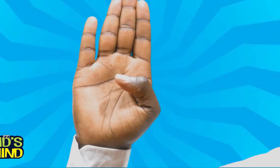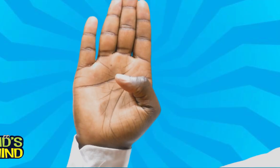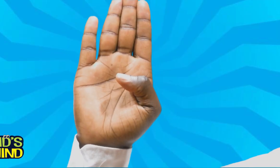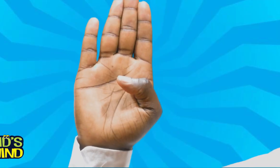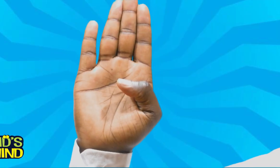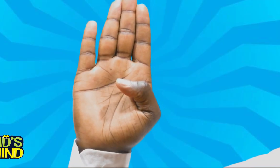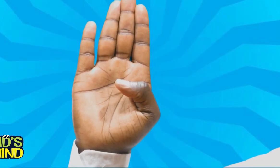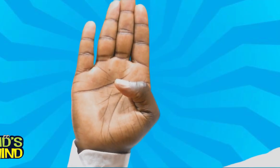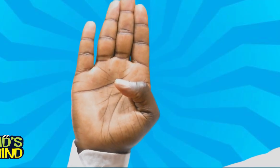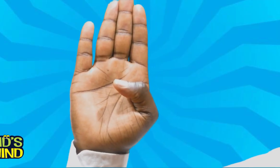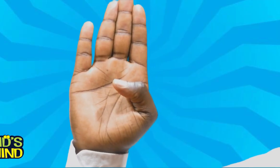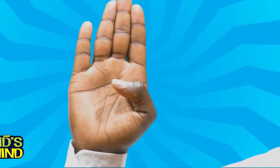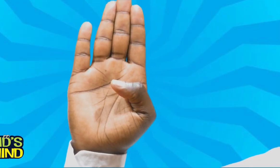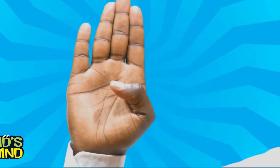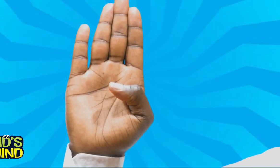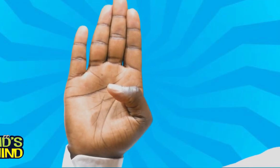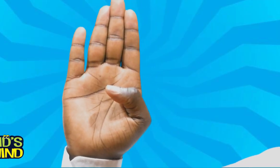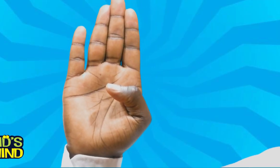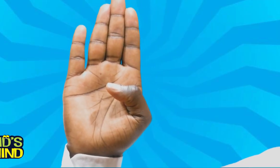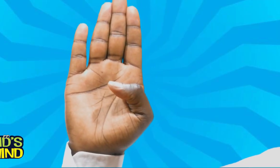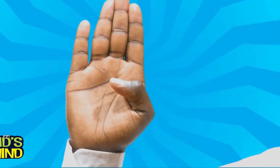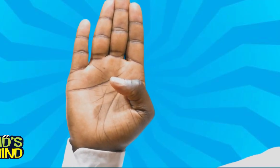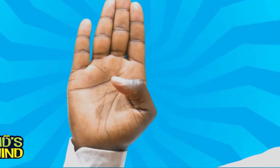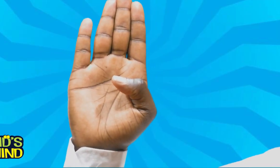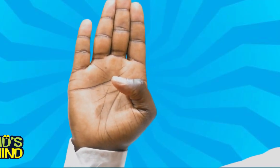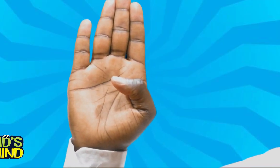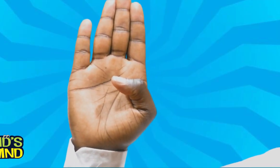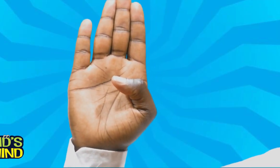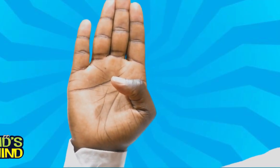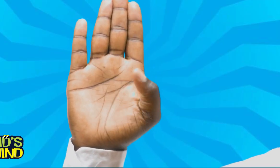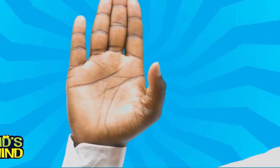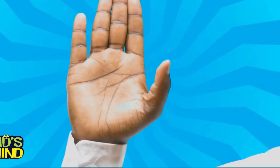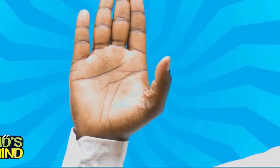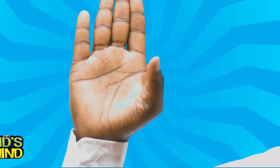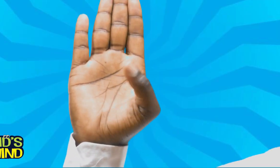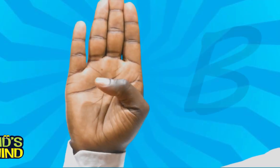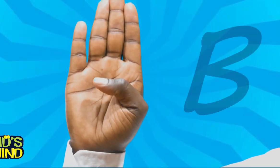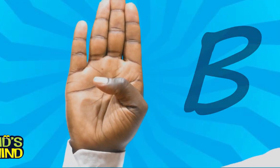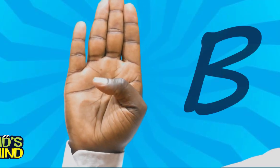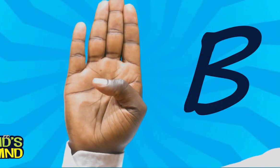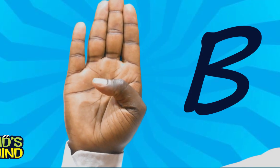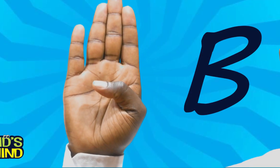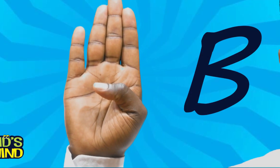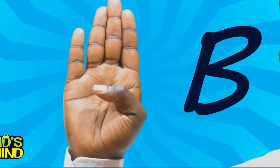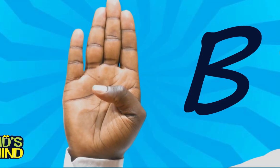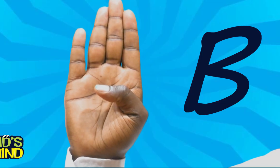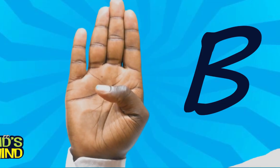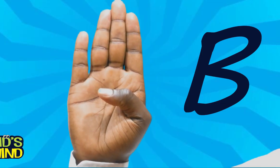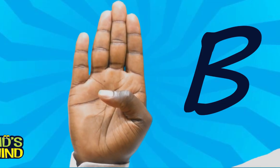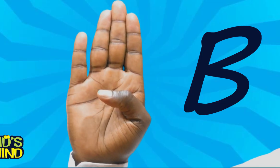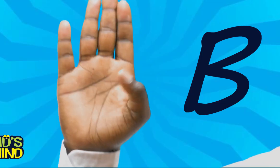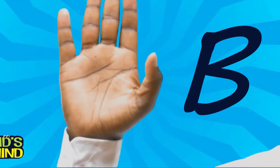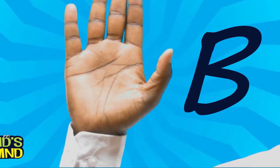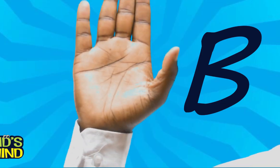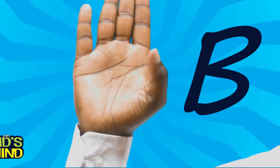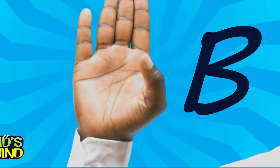4 fingers facing up. That's how you sign B. Again, kids,